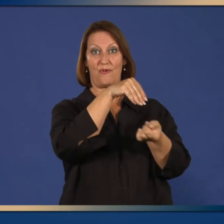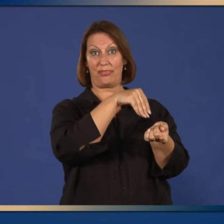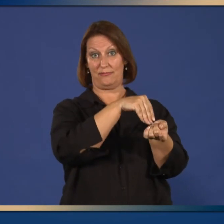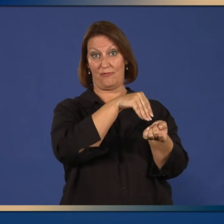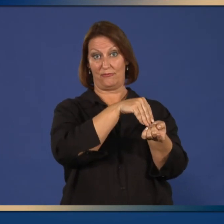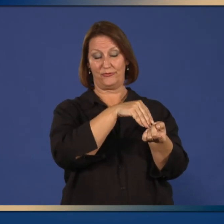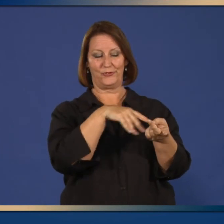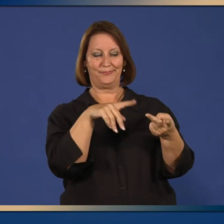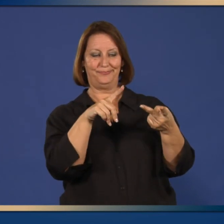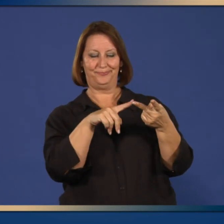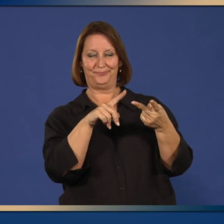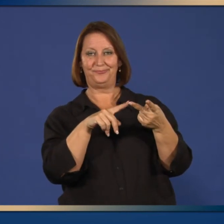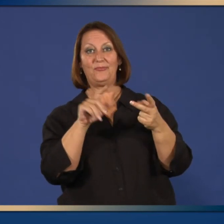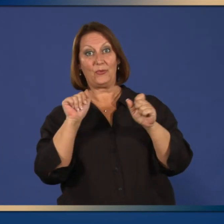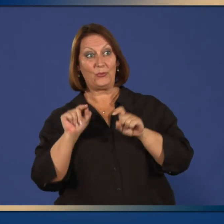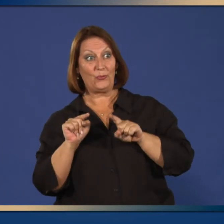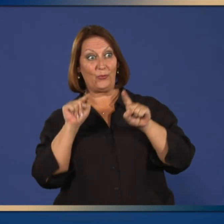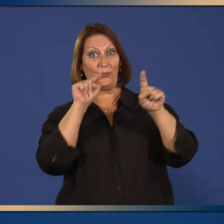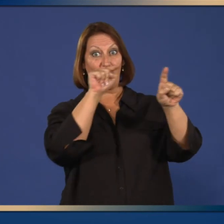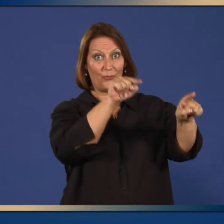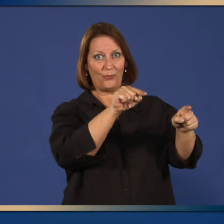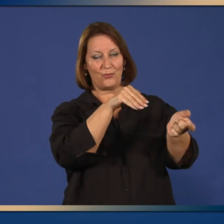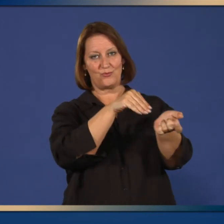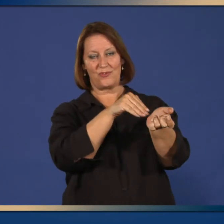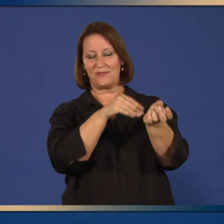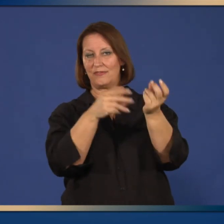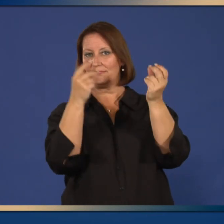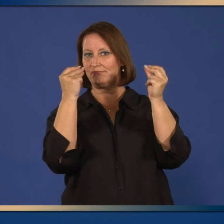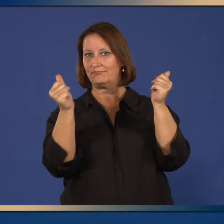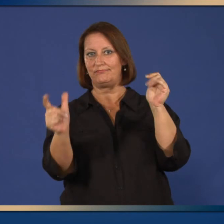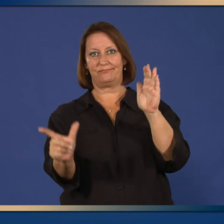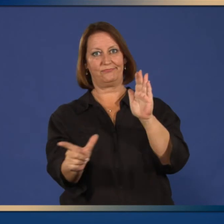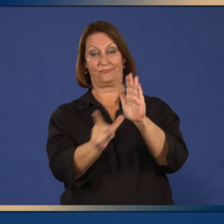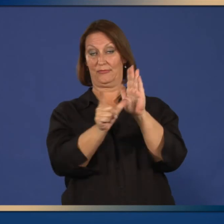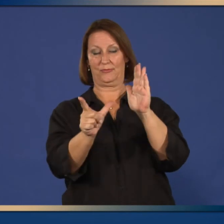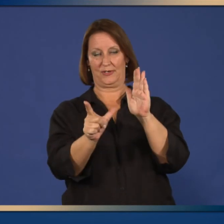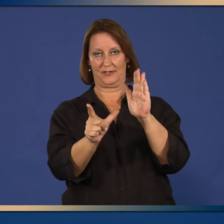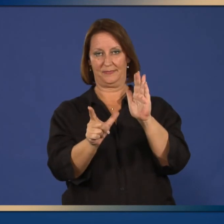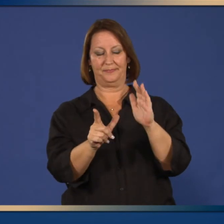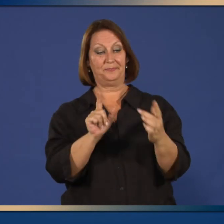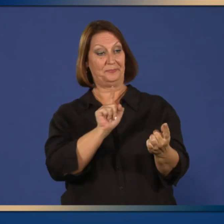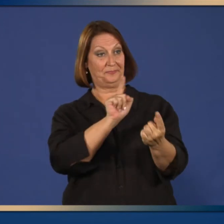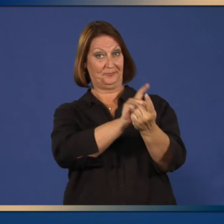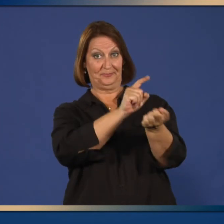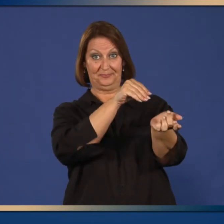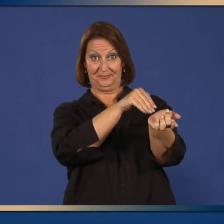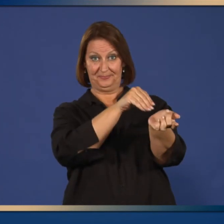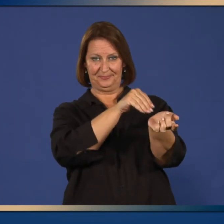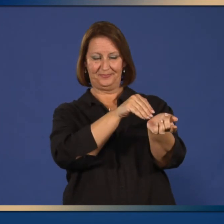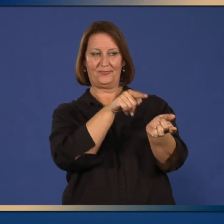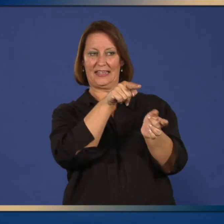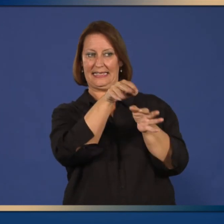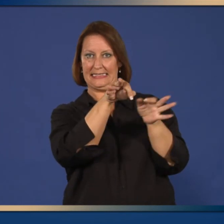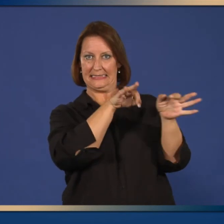Call a doctor or get the person to a doctor right away.